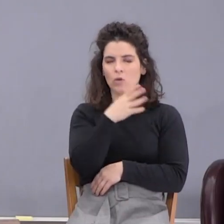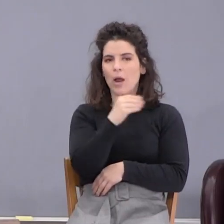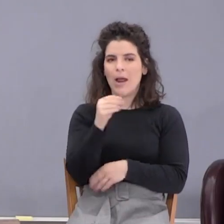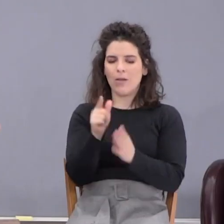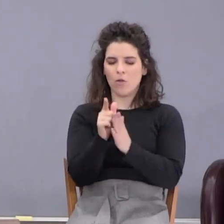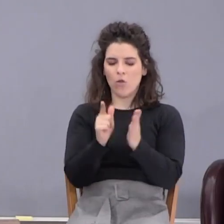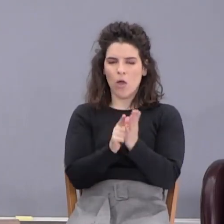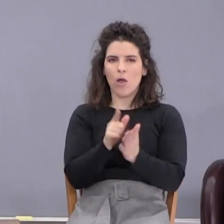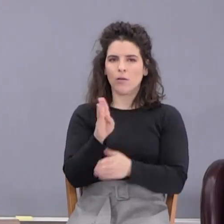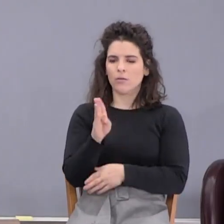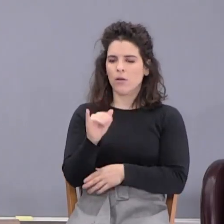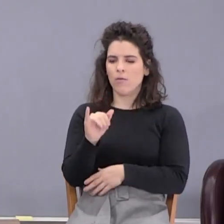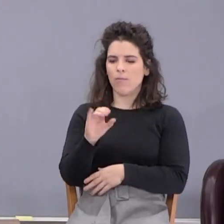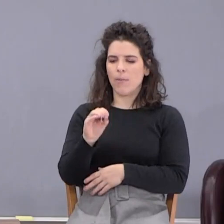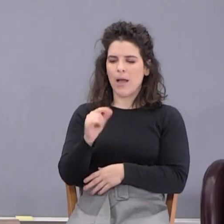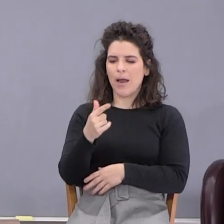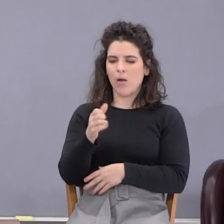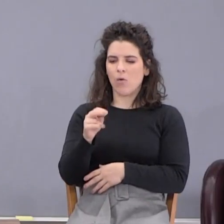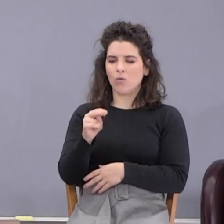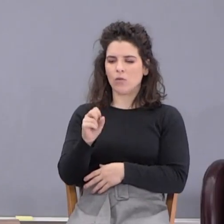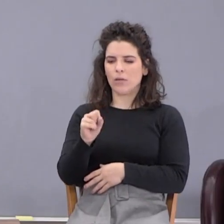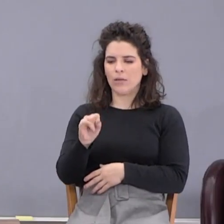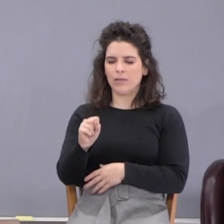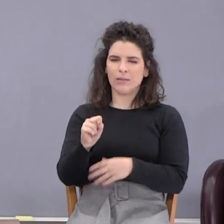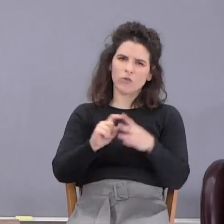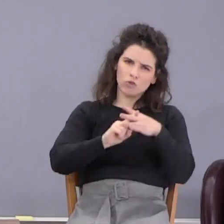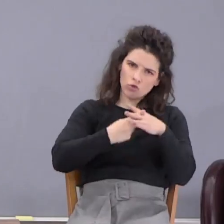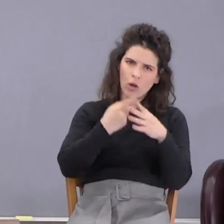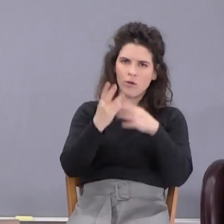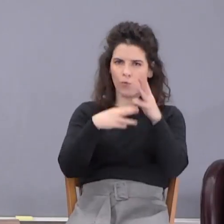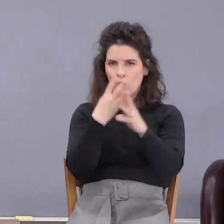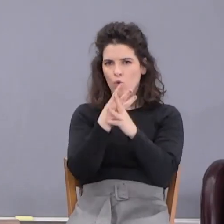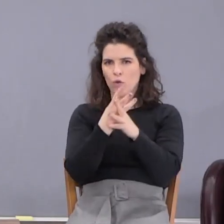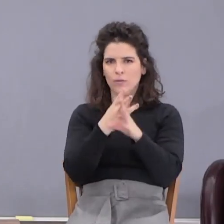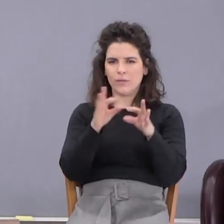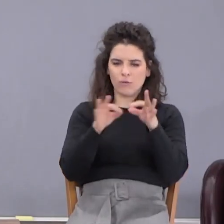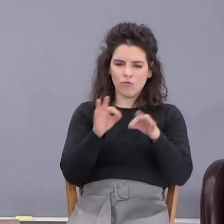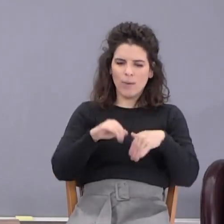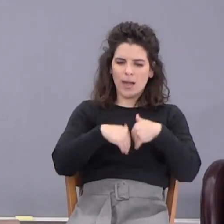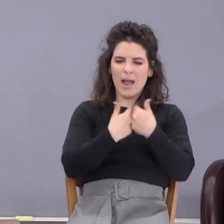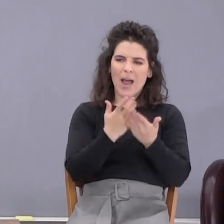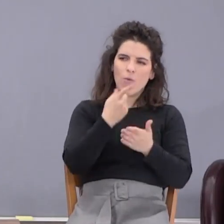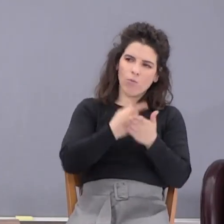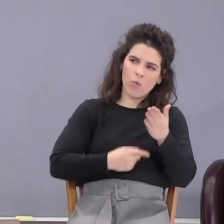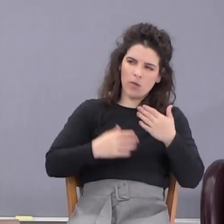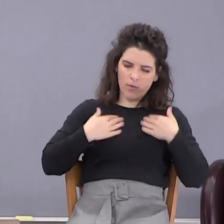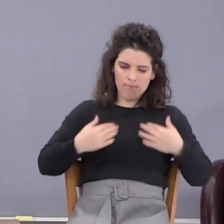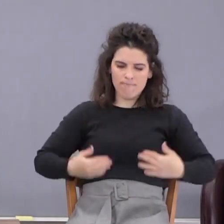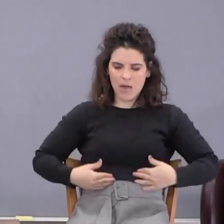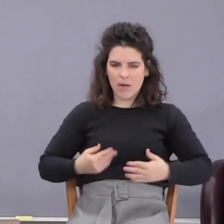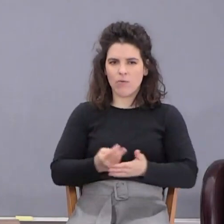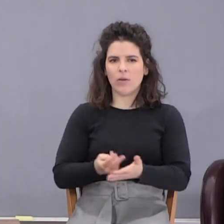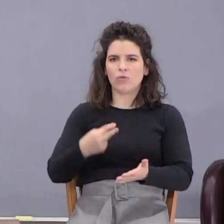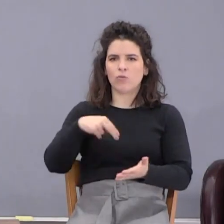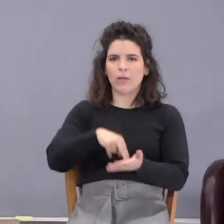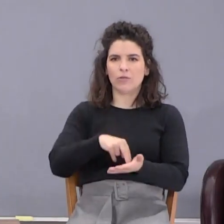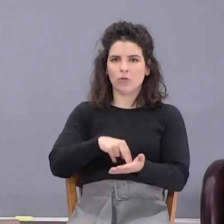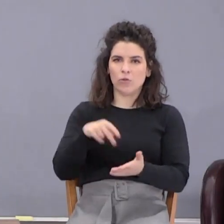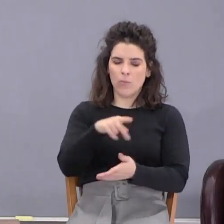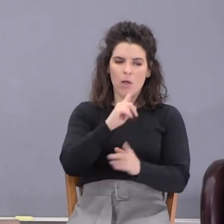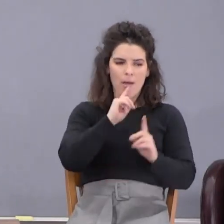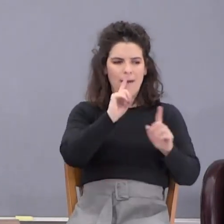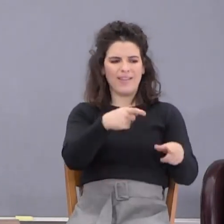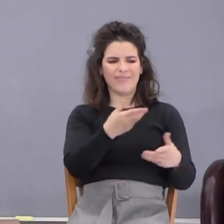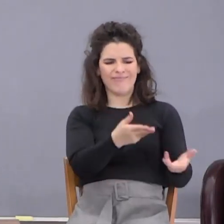describe the how and the what of physical bodily resurrection. And so he answers by saying,